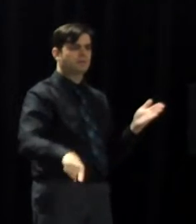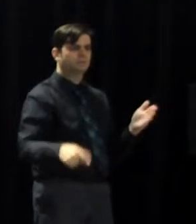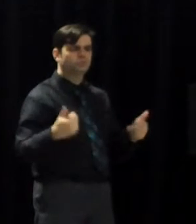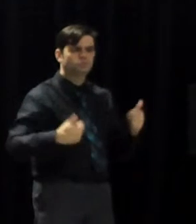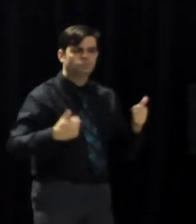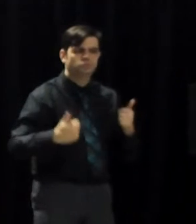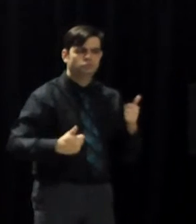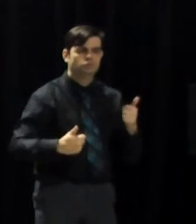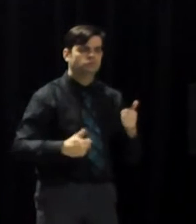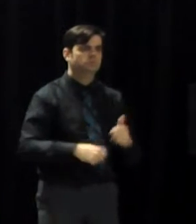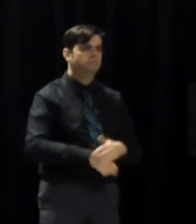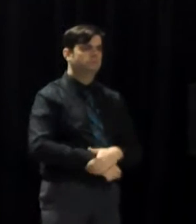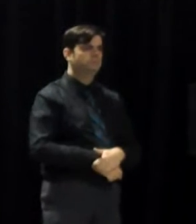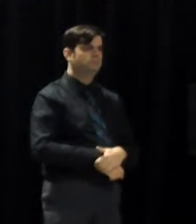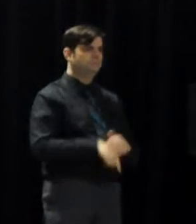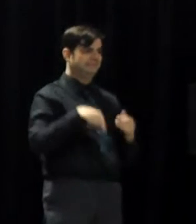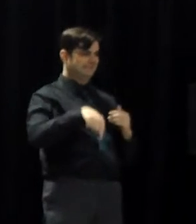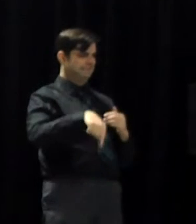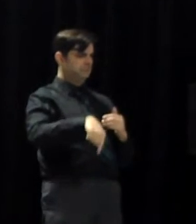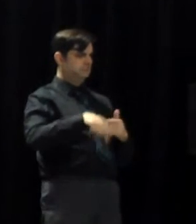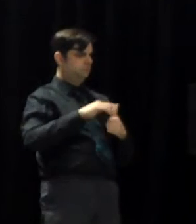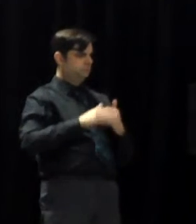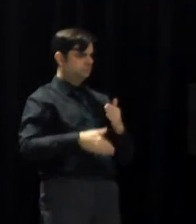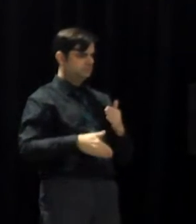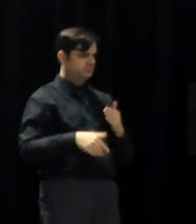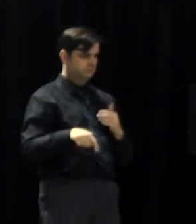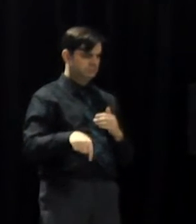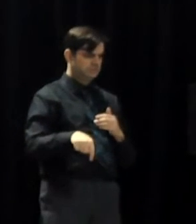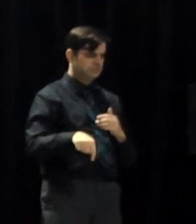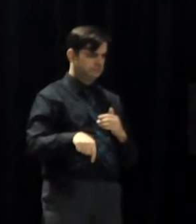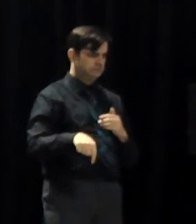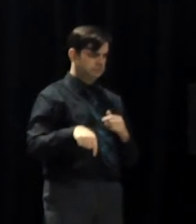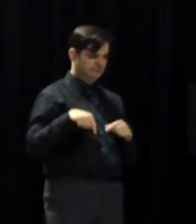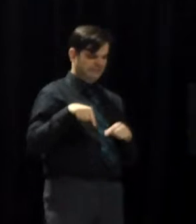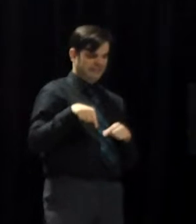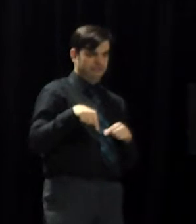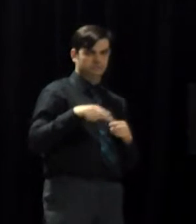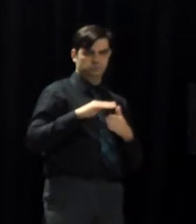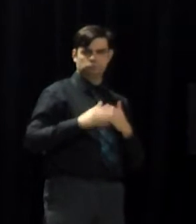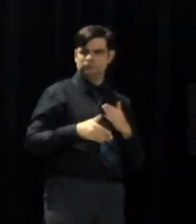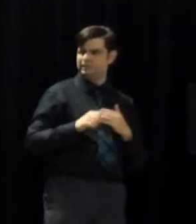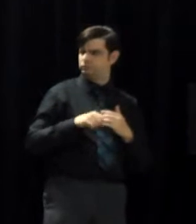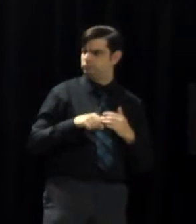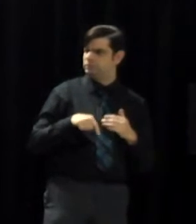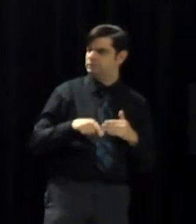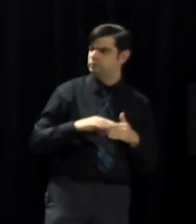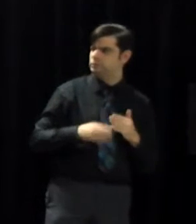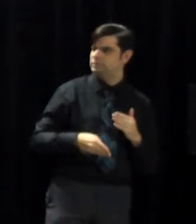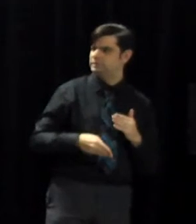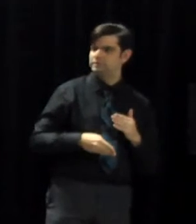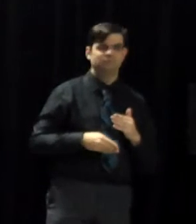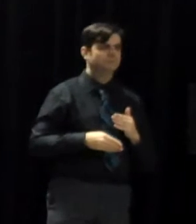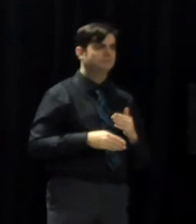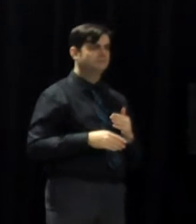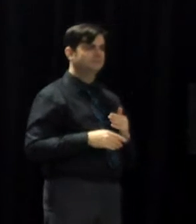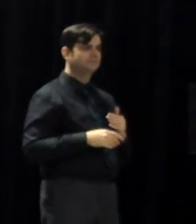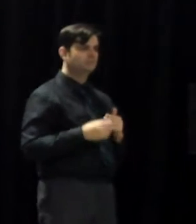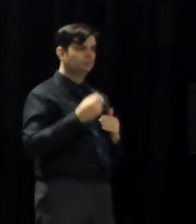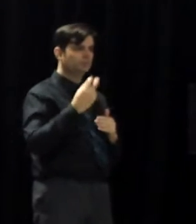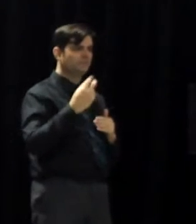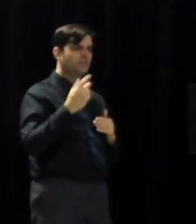This weekend. This weekend. It starts the 12th? The 12th. I don't know who put the 19th up there, Tim. They're in big trouble,